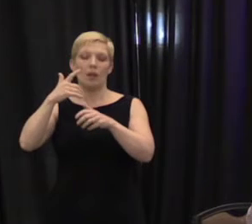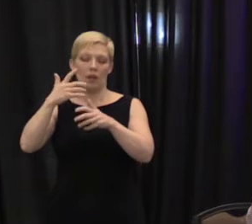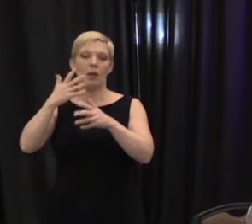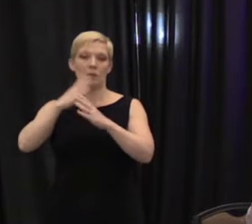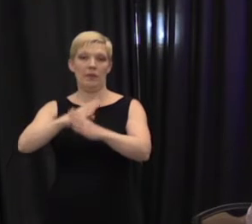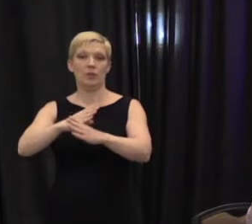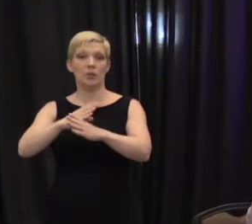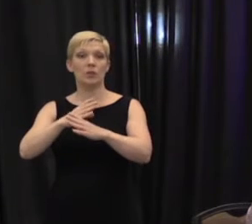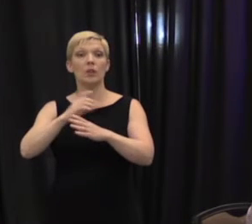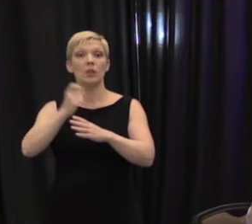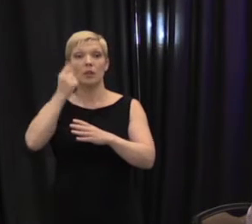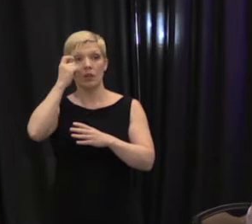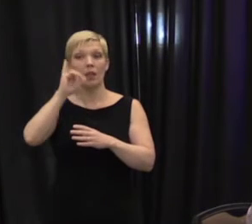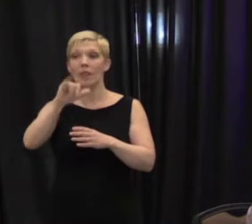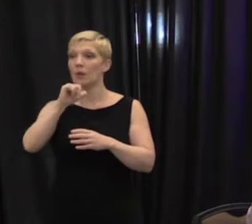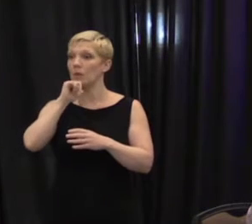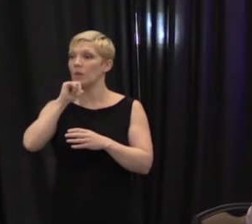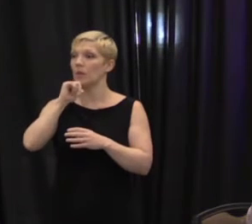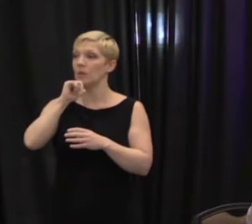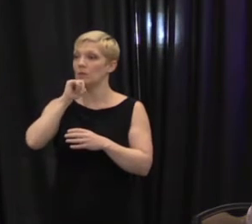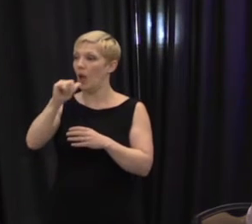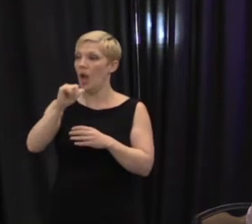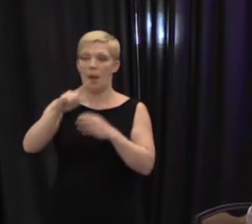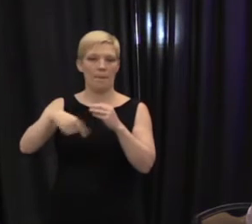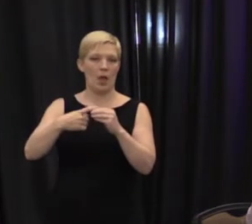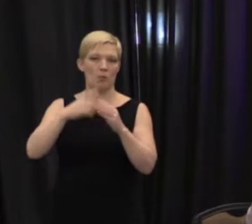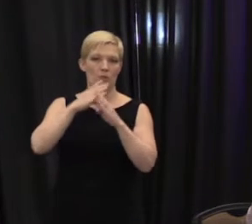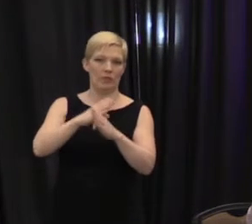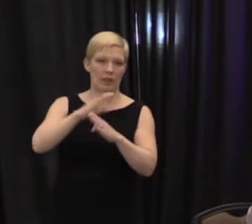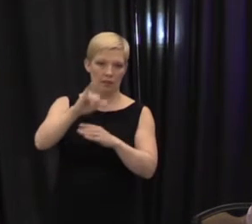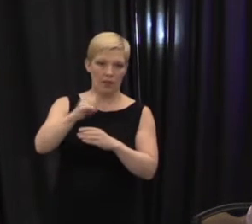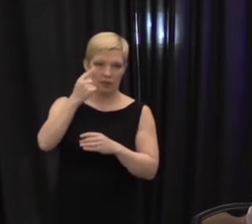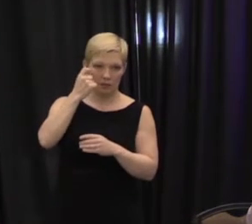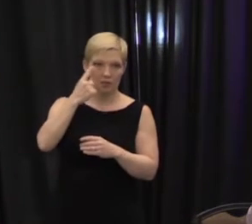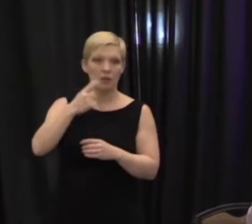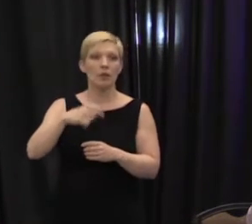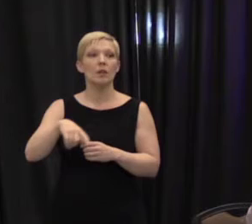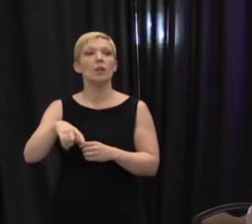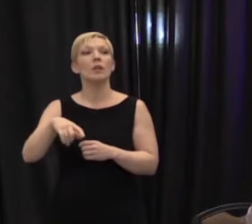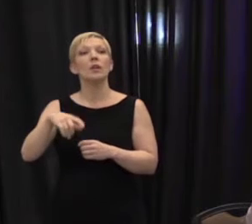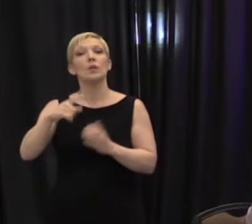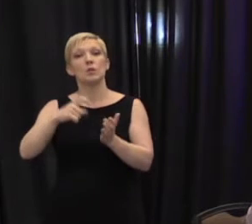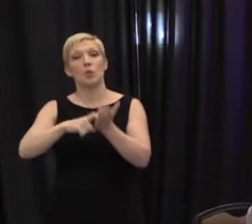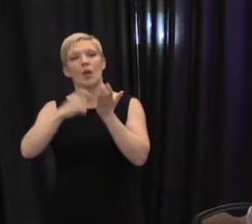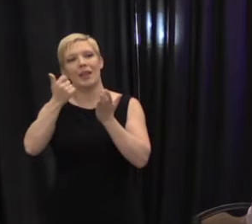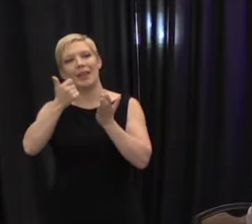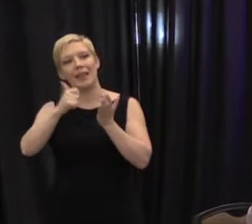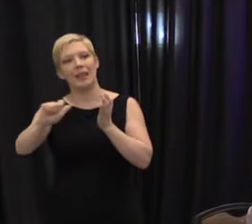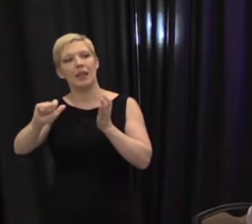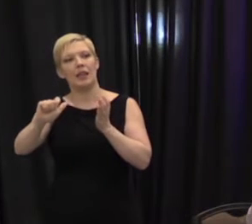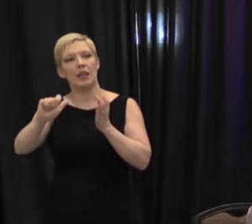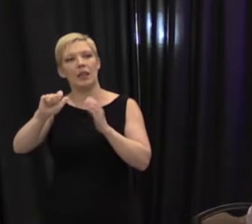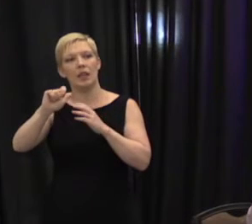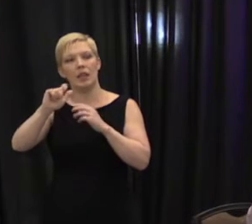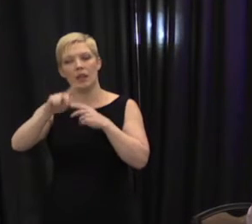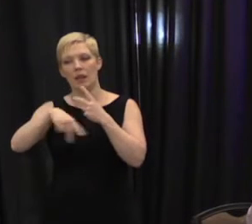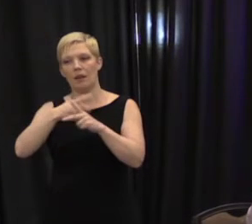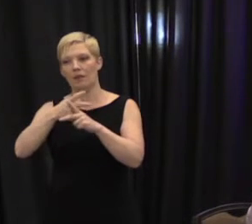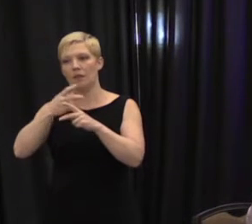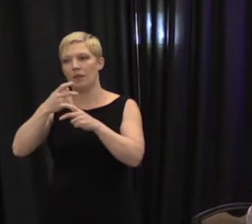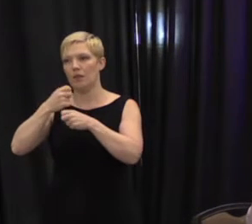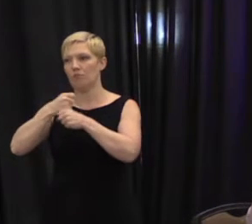trafficking, when in fact it wasn't. It was about requiring any manufacturer, distributor,